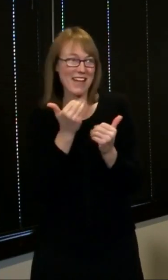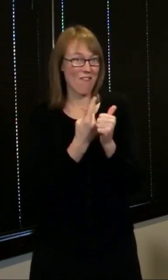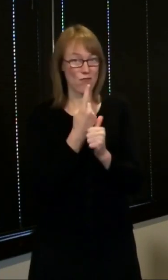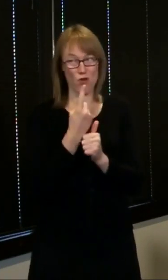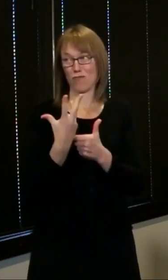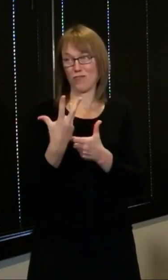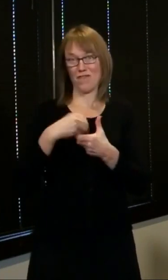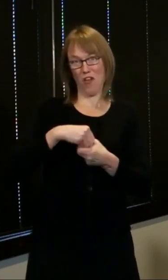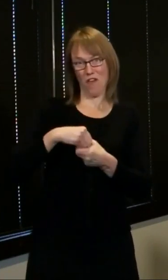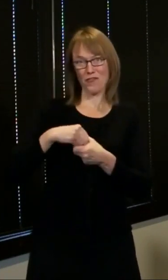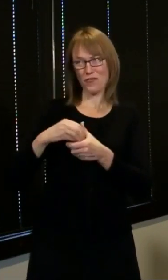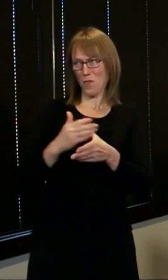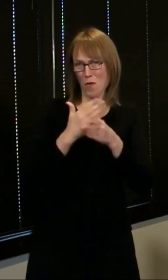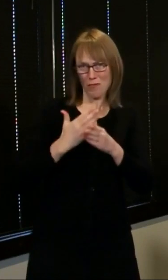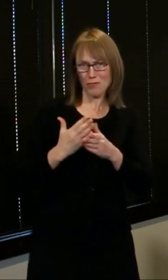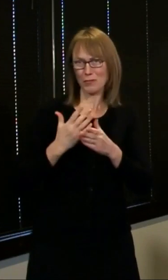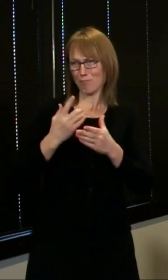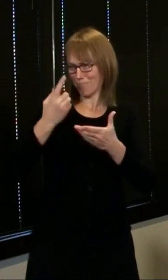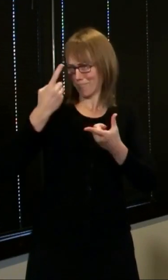for contributing to this effort.